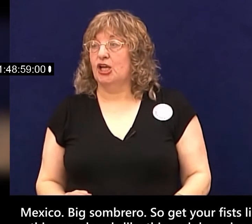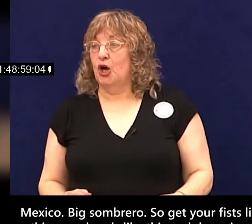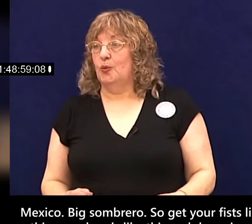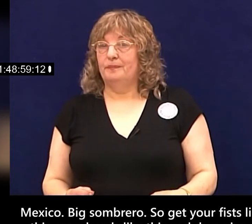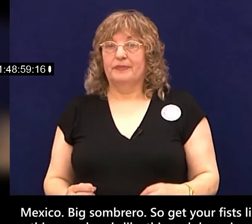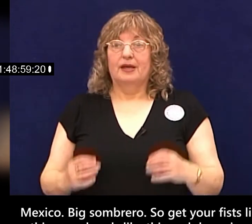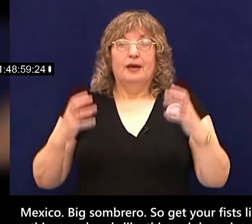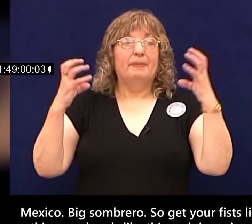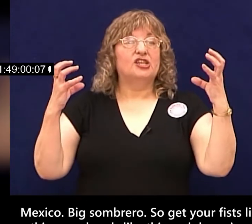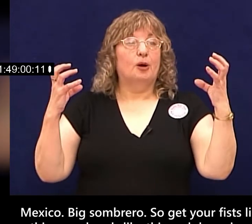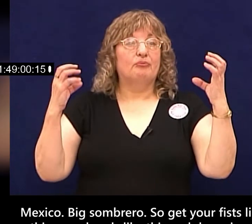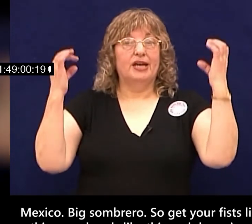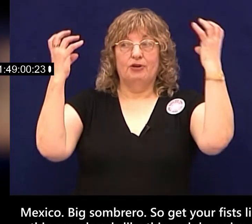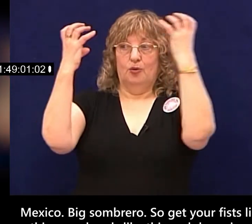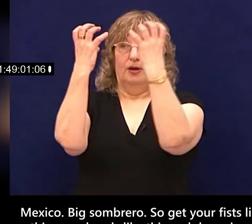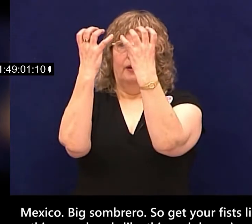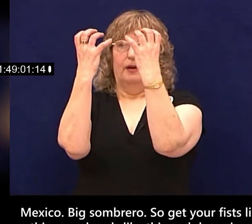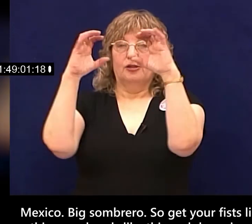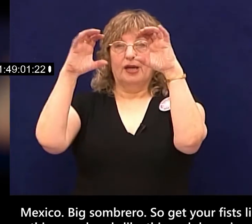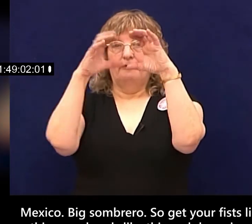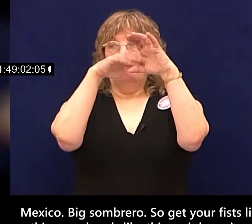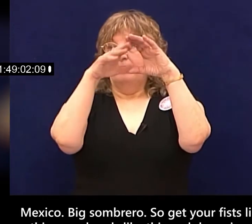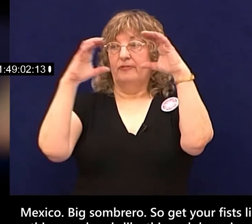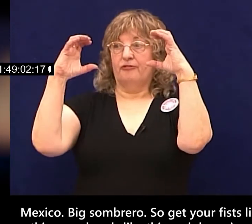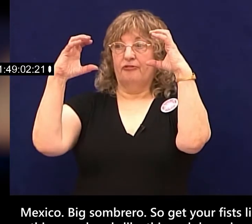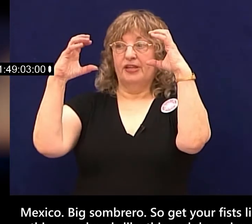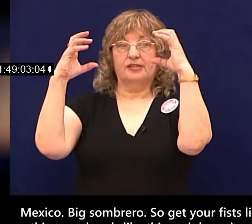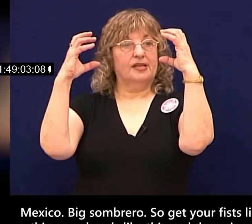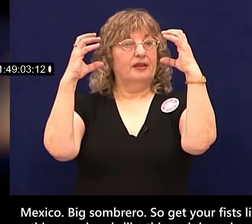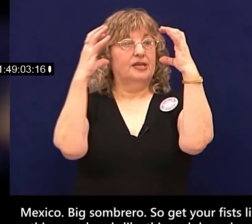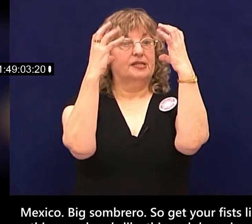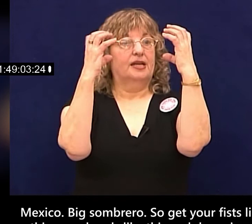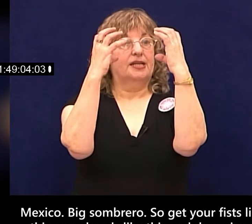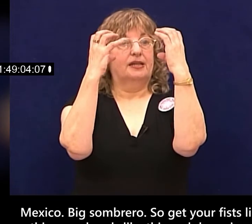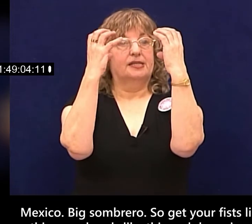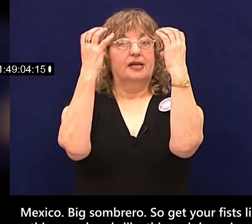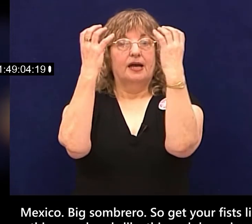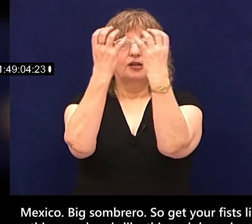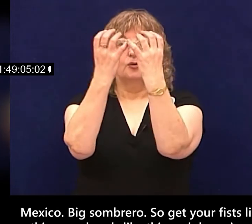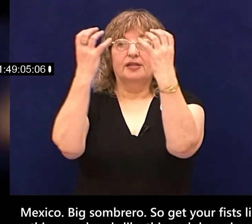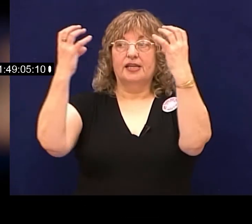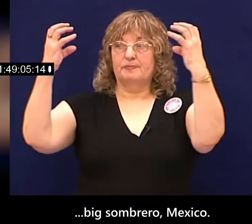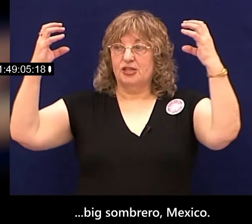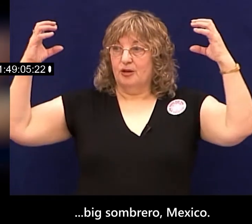Mexico, big sombrero. So get your fists like this, your hands like this, and do a nice big